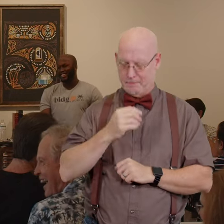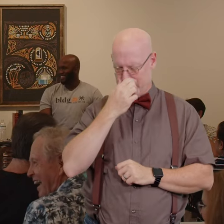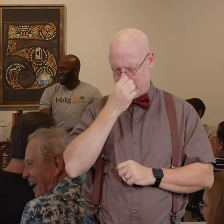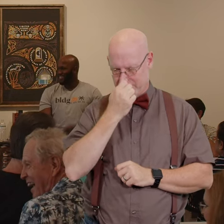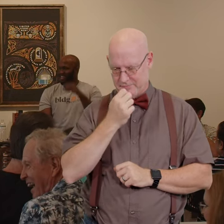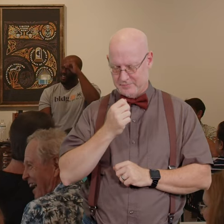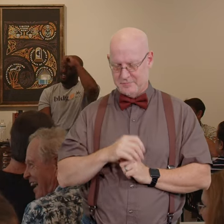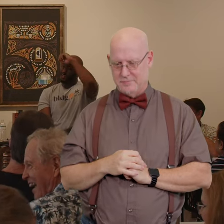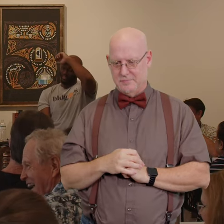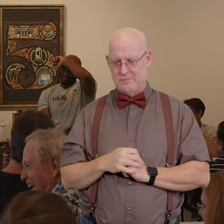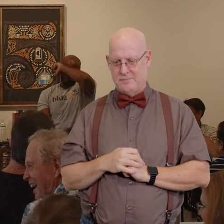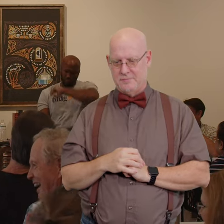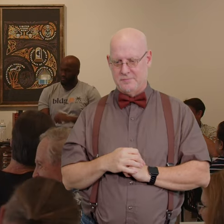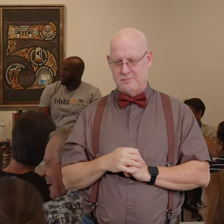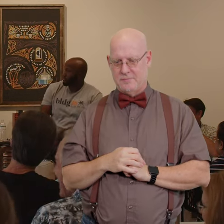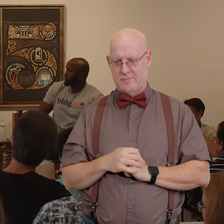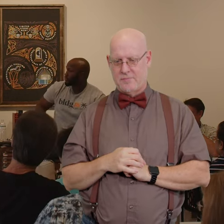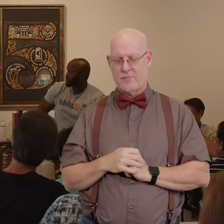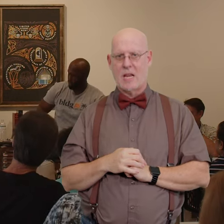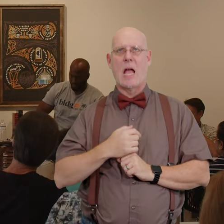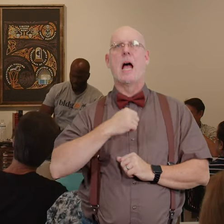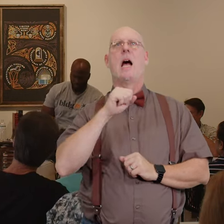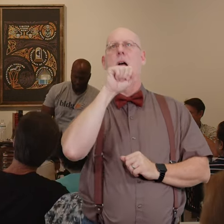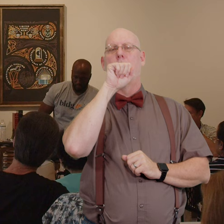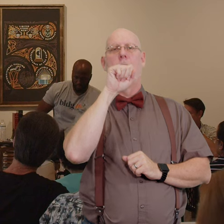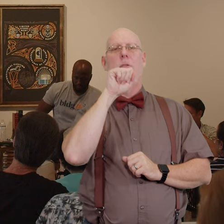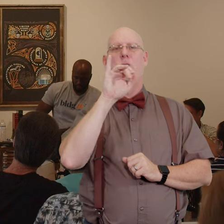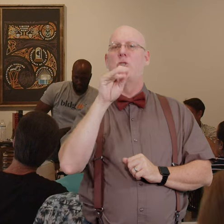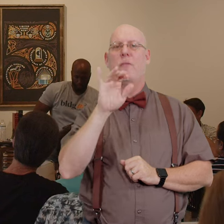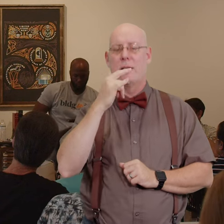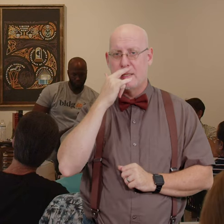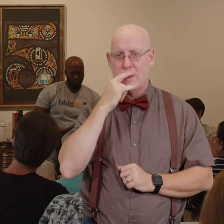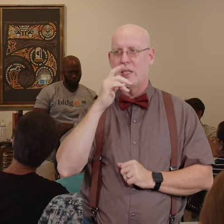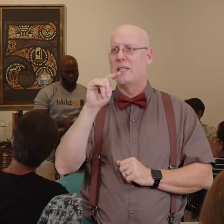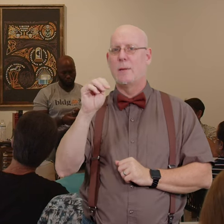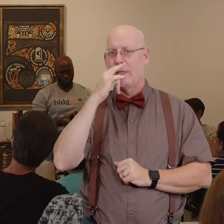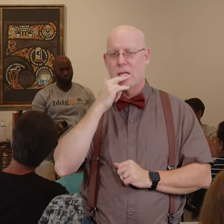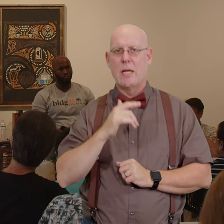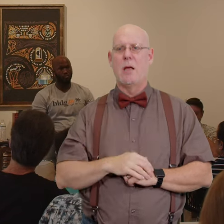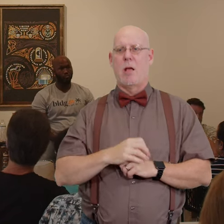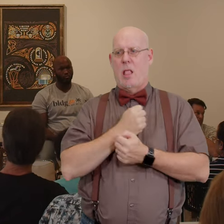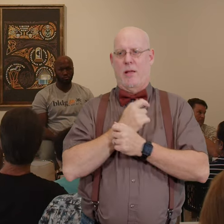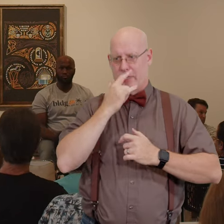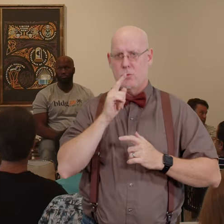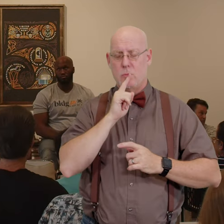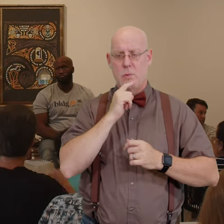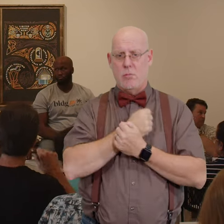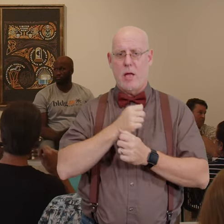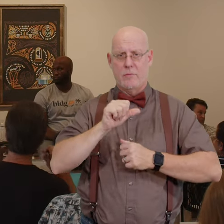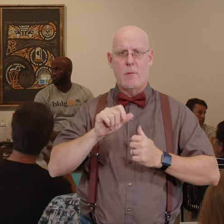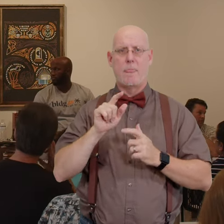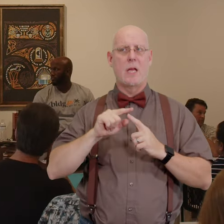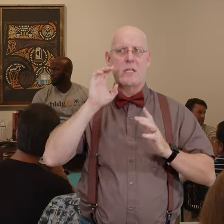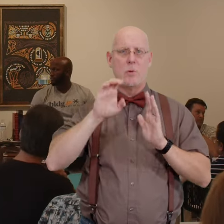I'm kidding, but I'm joking. You know, like I love Jeffrey's kids, Tim's kids. Like, I mean, I love these kids. Like, truly,